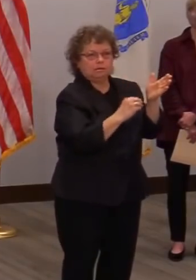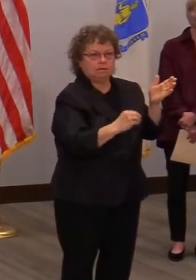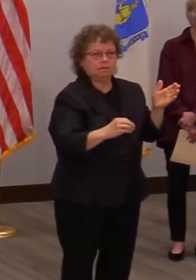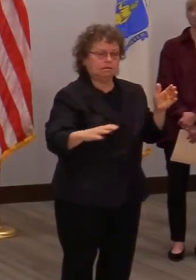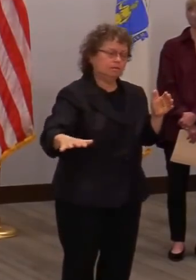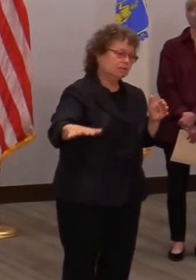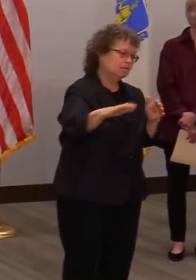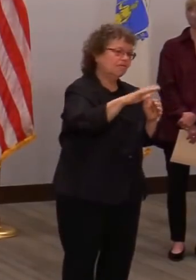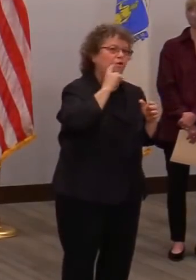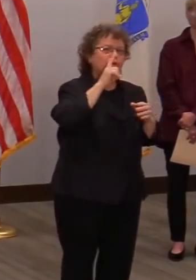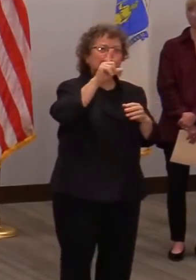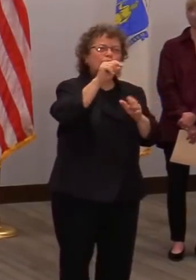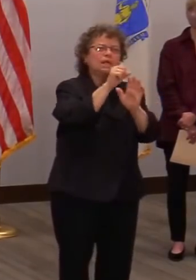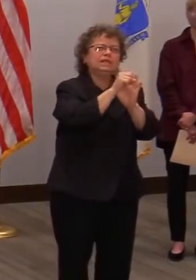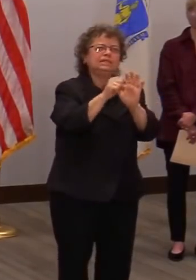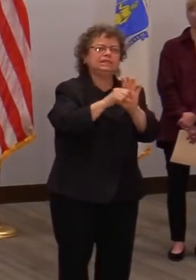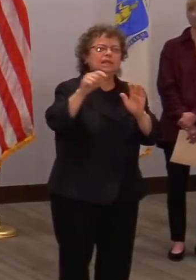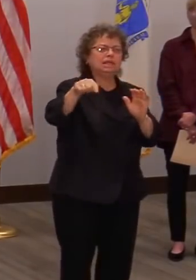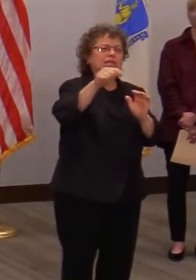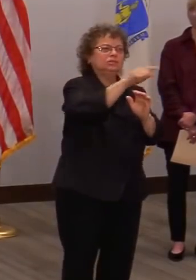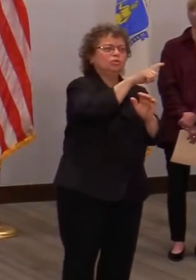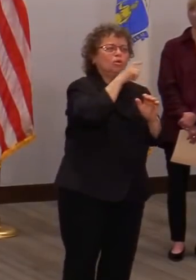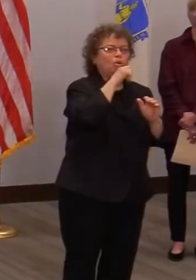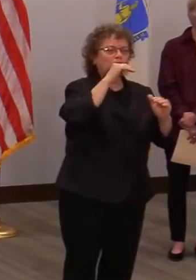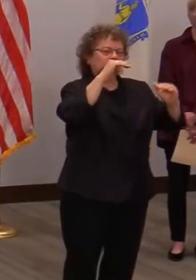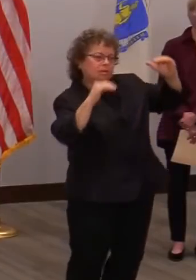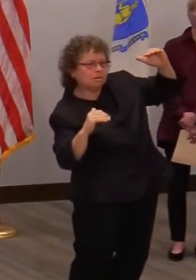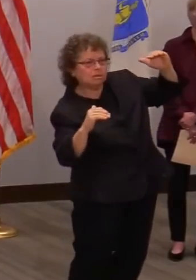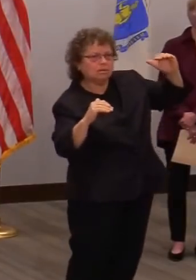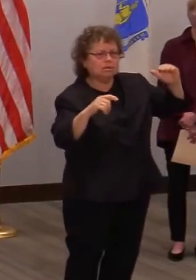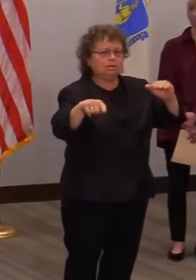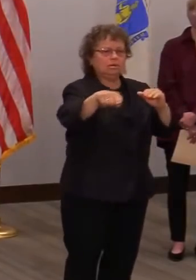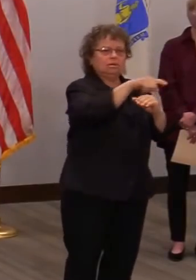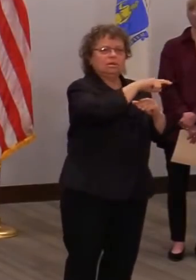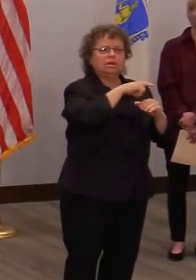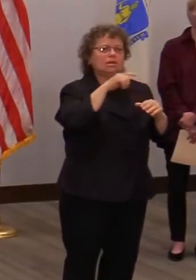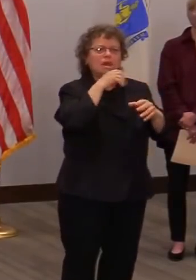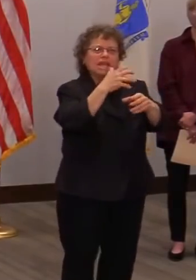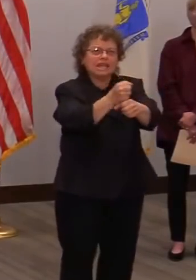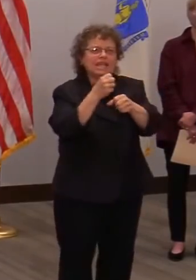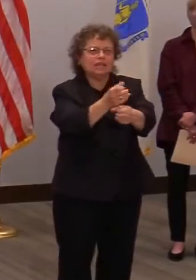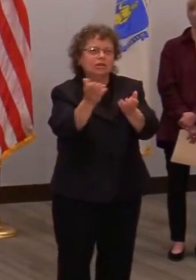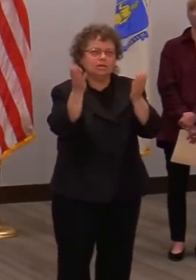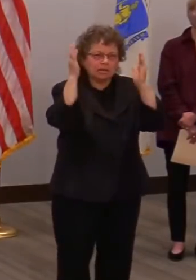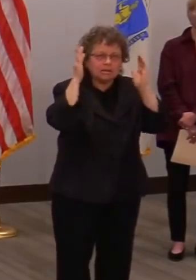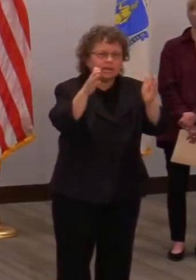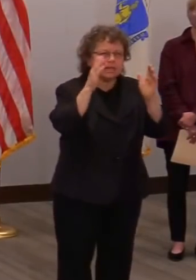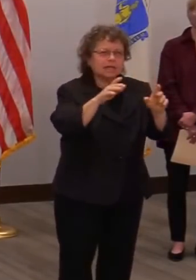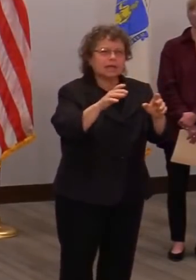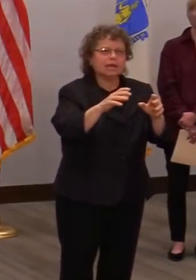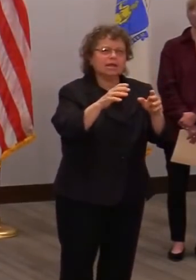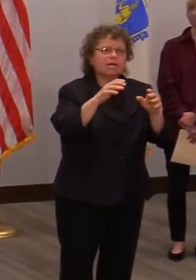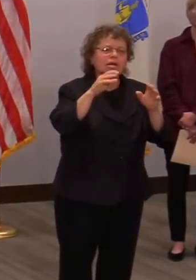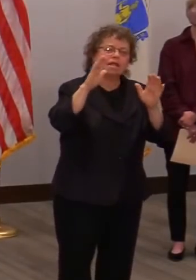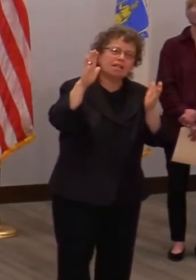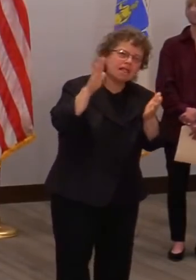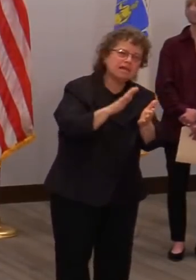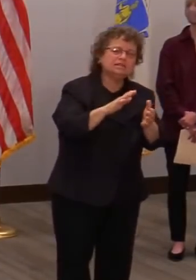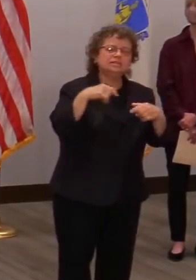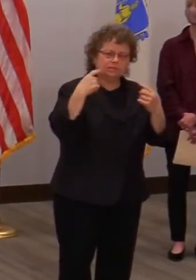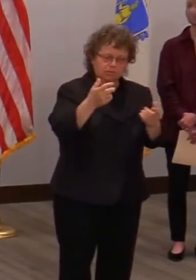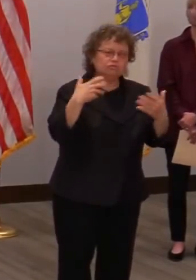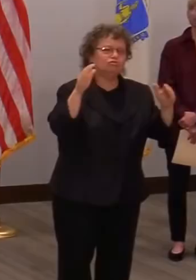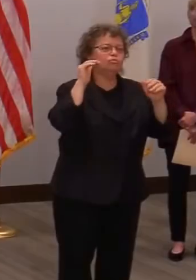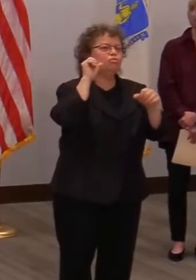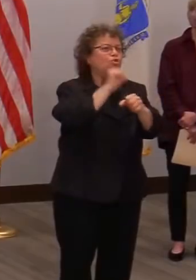20 disproportionately impacted communities and are working hard to get more people and households out to get their